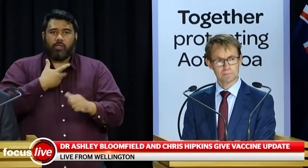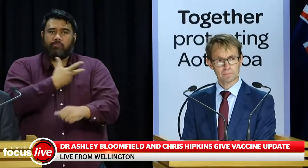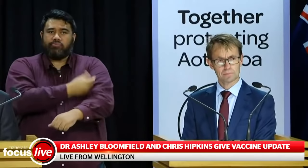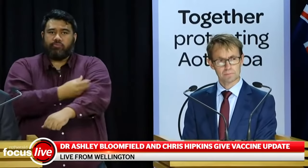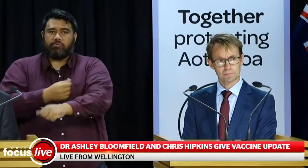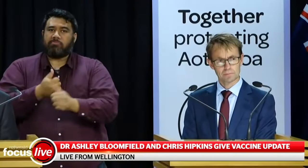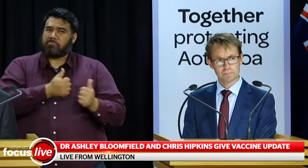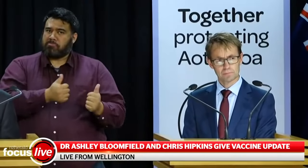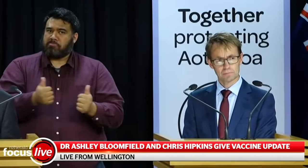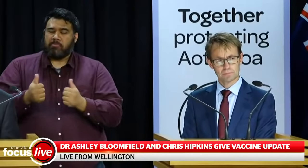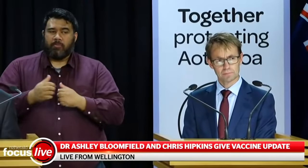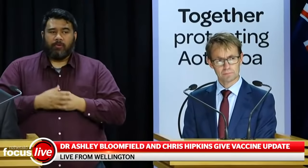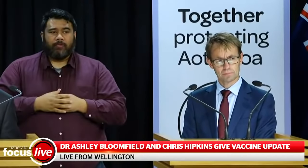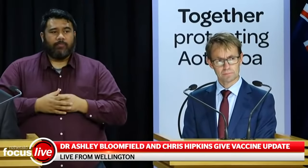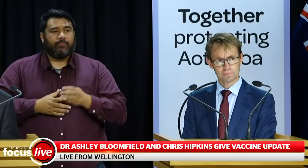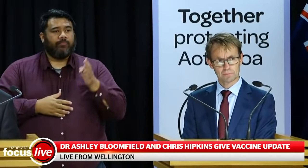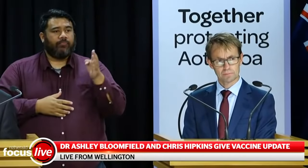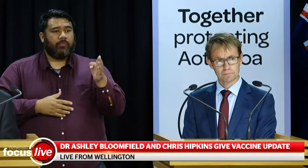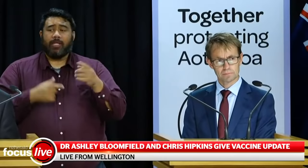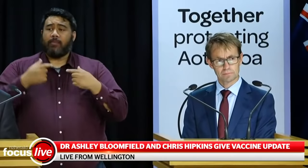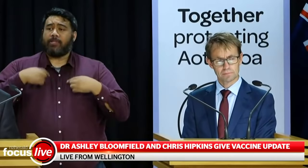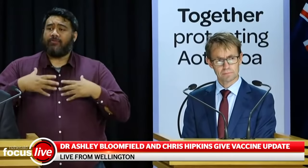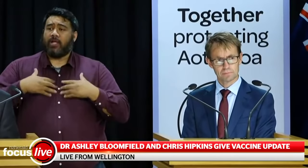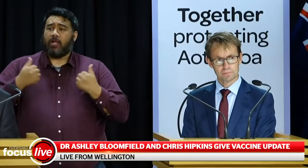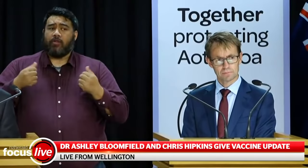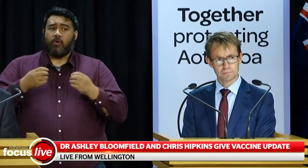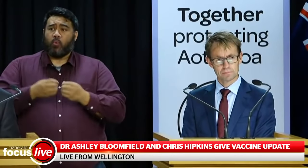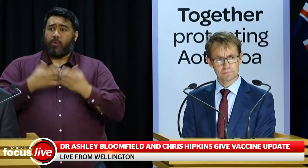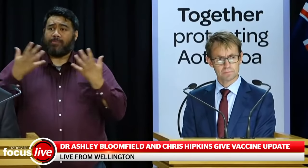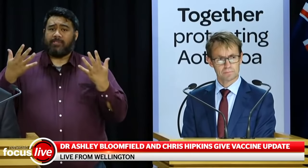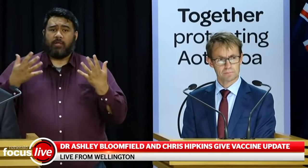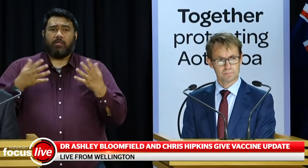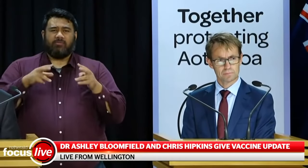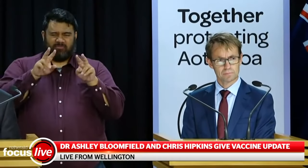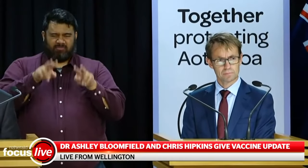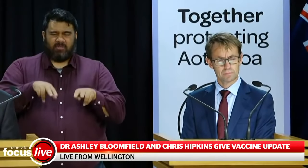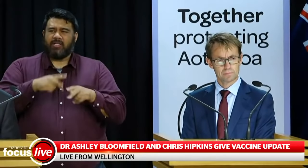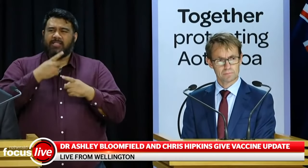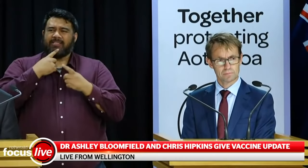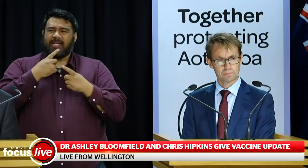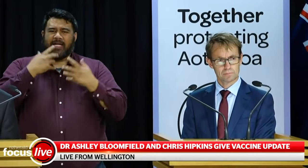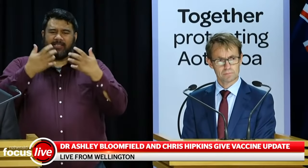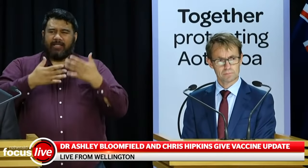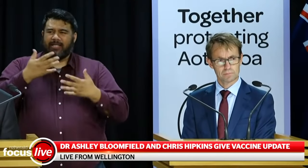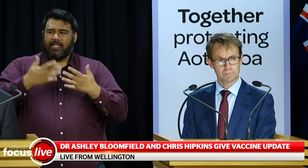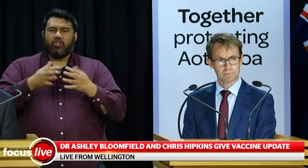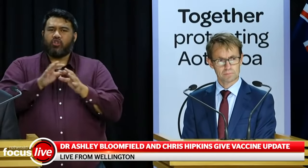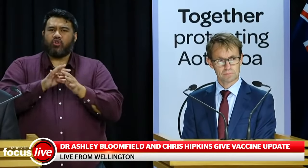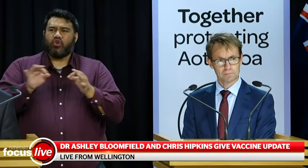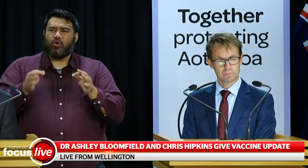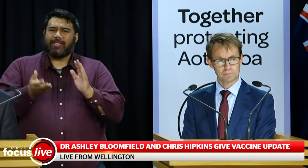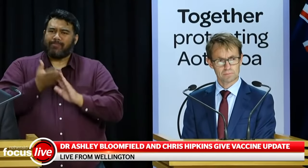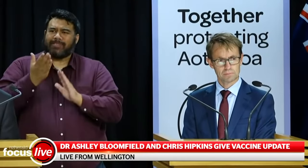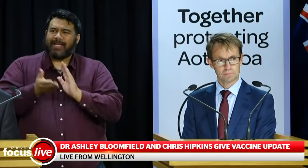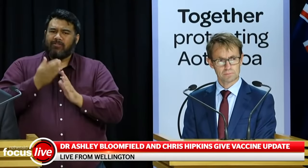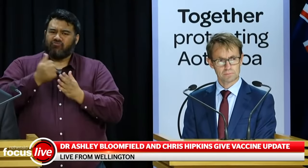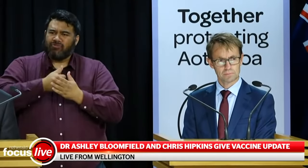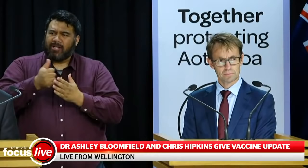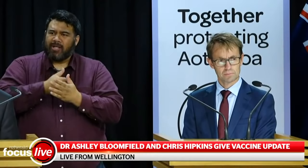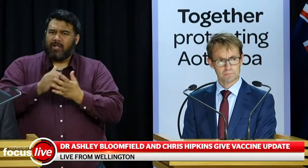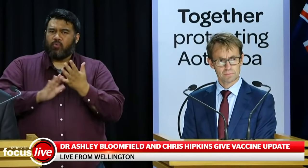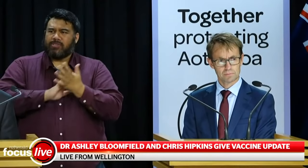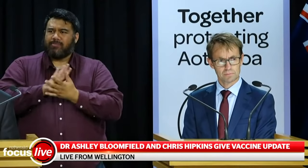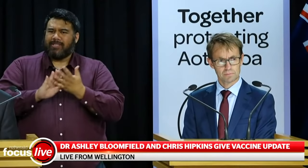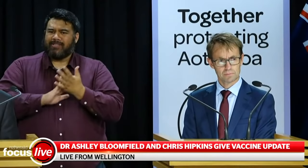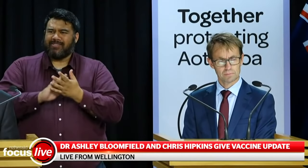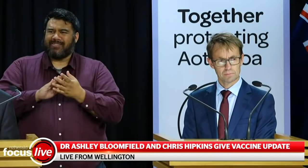the data on the Ministry of Health website doesn't appear to have been updated, which means scrutiny of those numbers can't happen for another week, which is